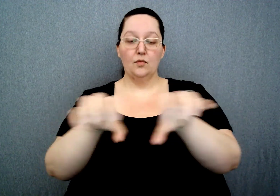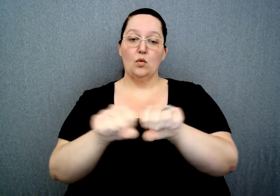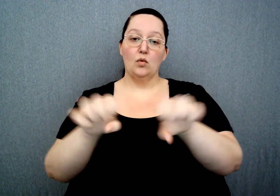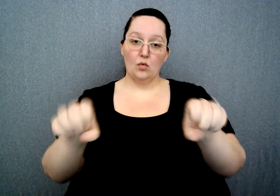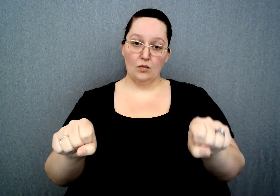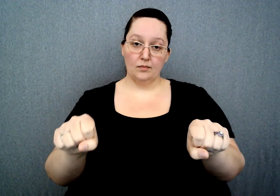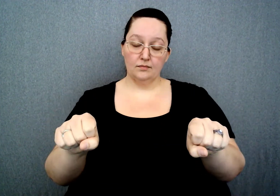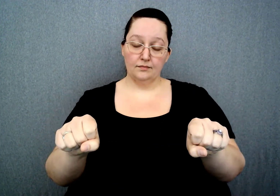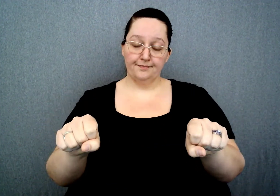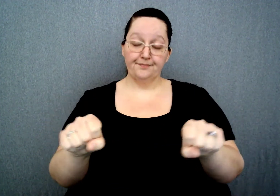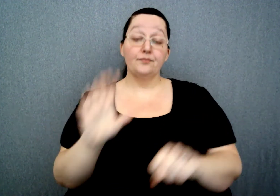Same handshake.